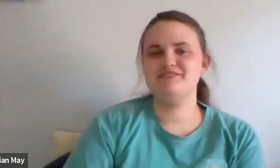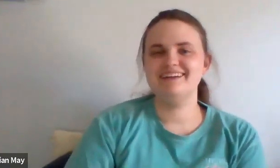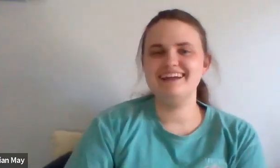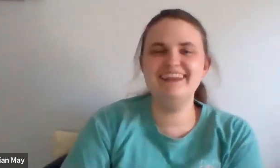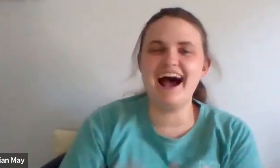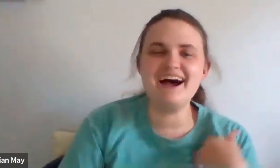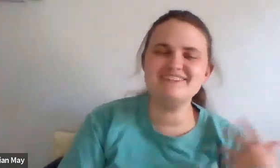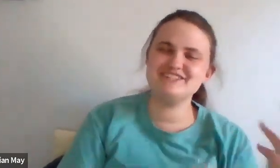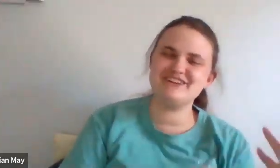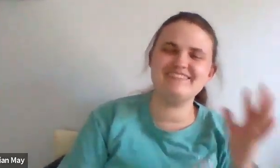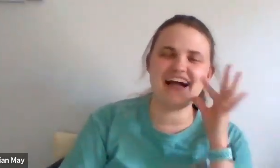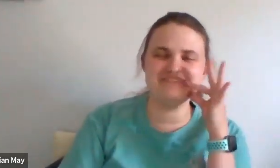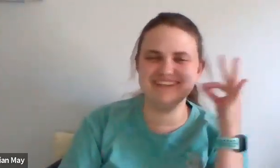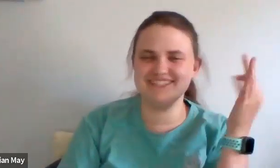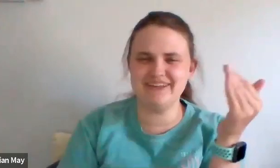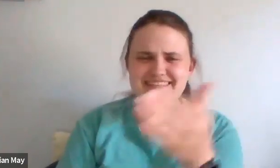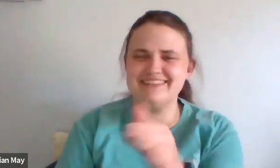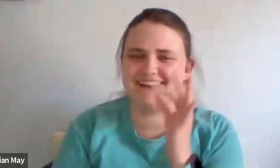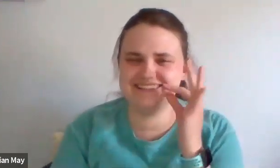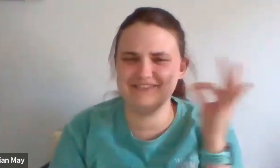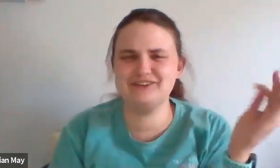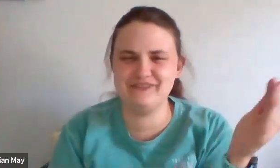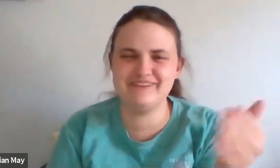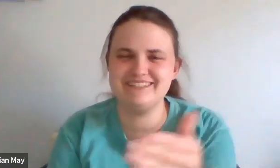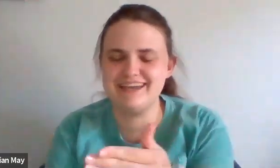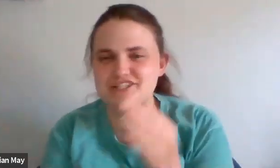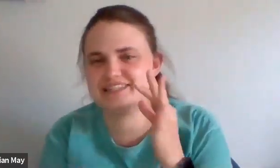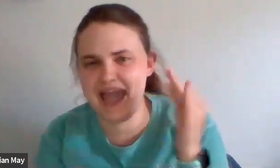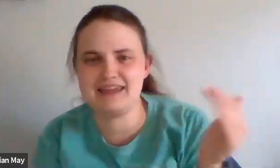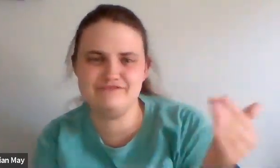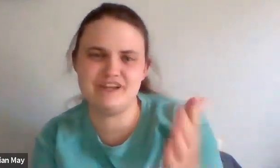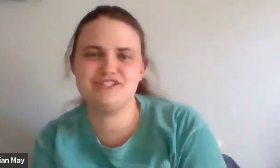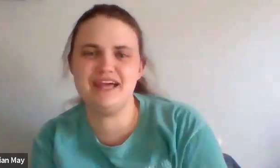secret. And I would just start laughing because I'm like, that's not a secret. You're literally saying just cat and fish.